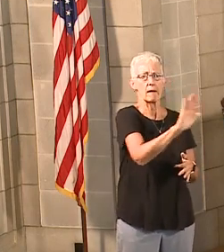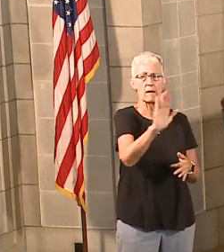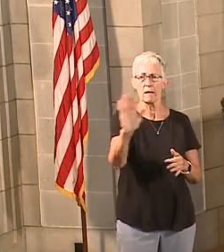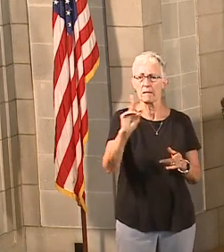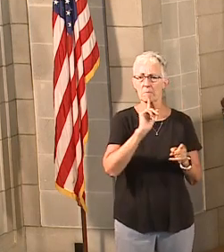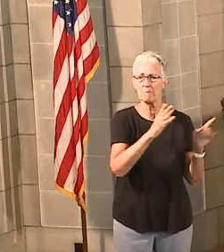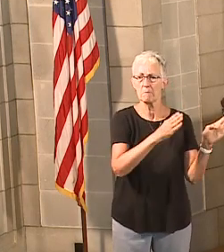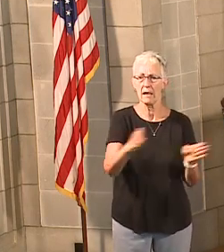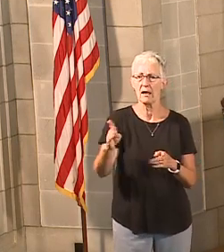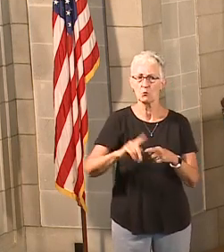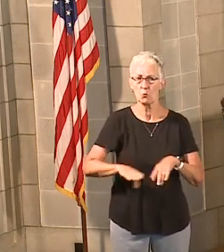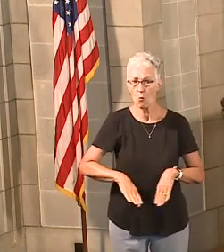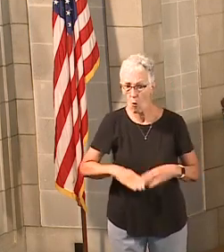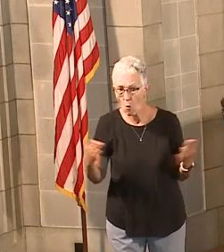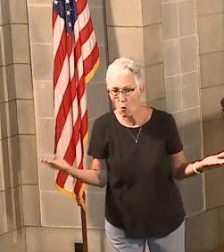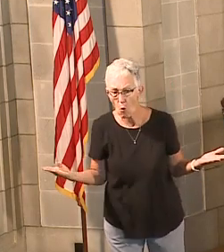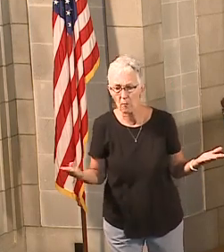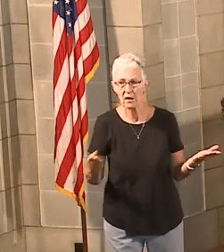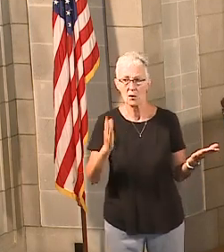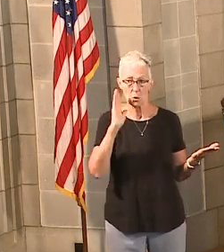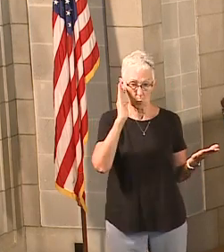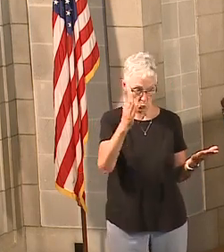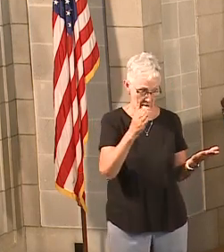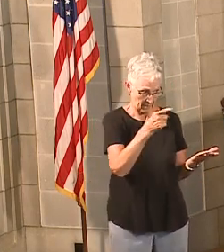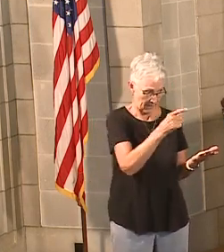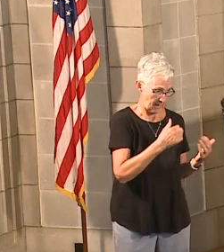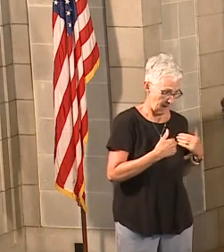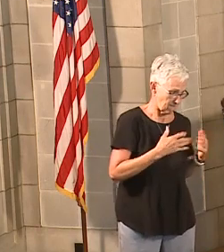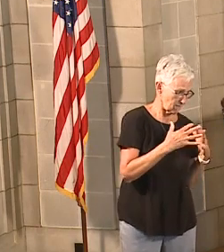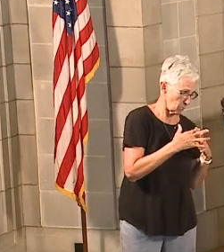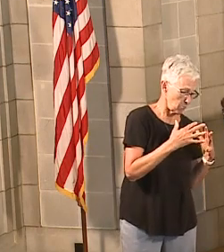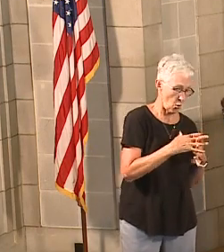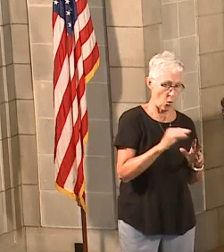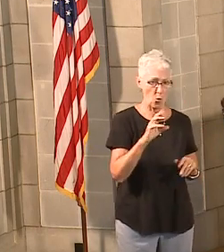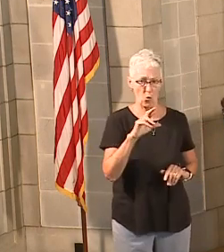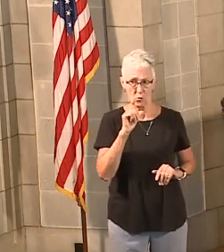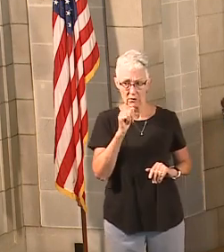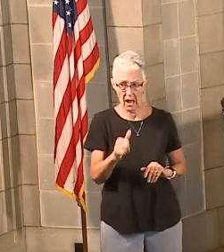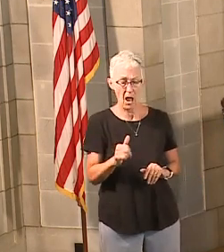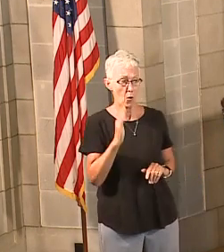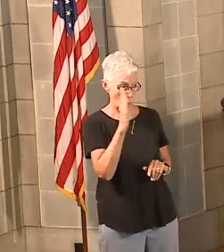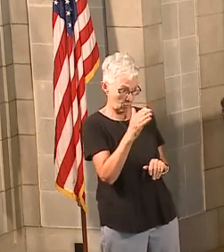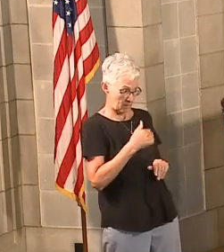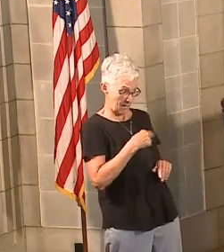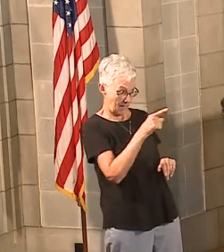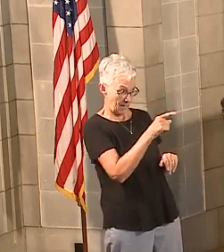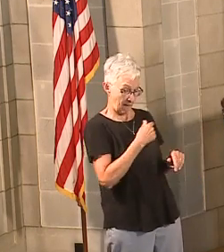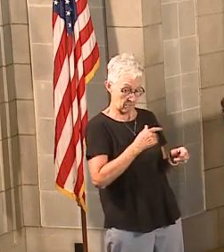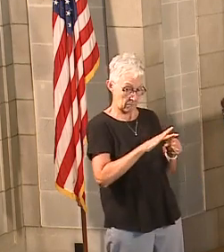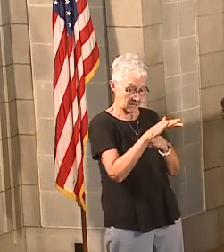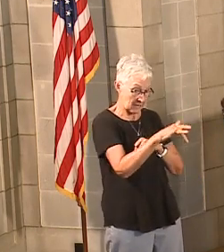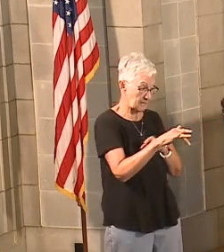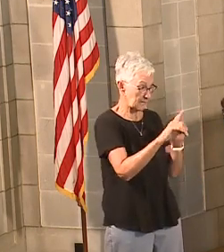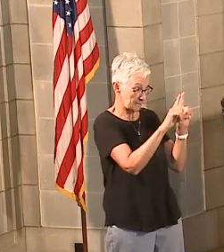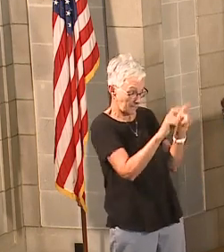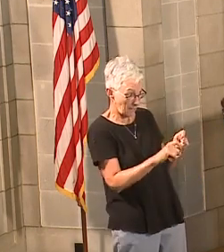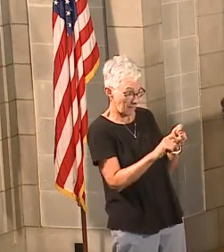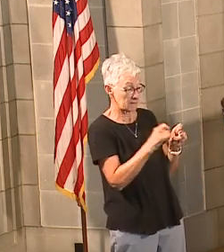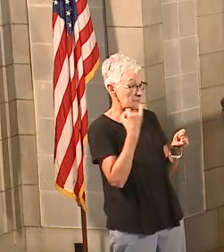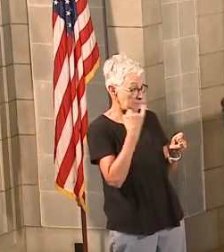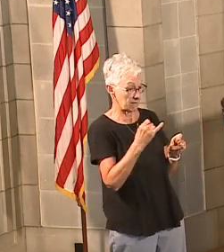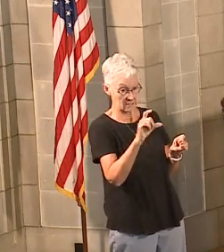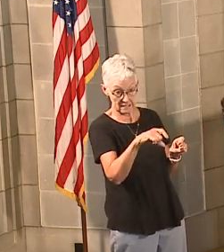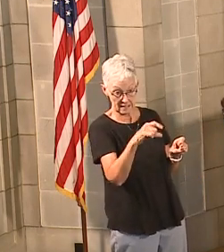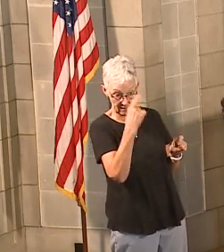this fall, with regard to PPE and testing and so forth. So we're going to continue to have that conversations to be able to help meet their needs.